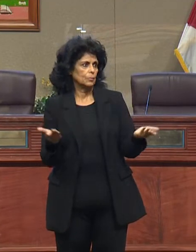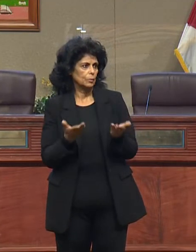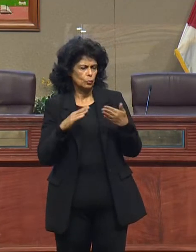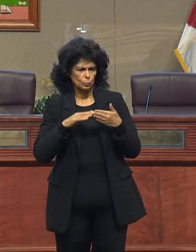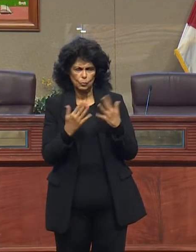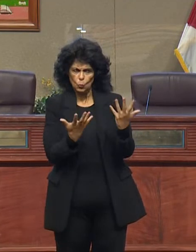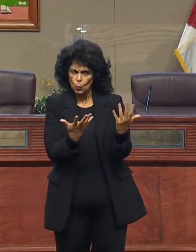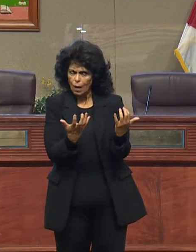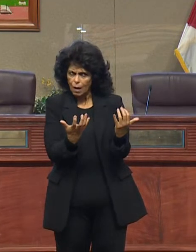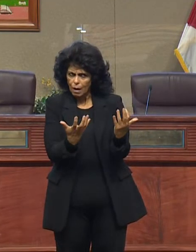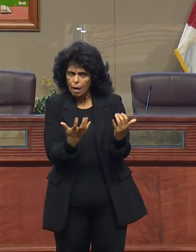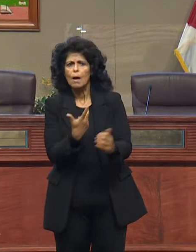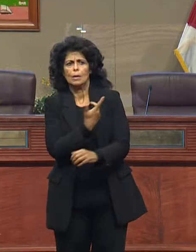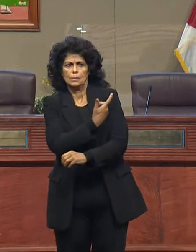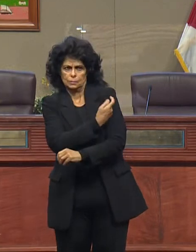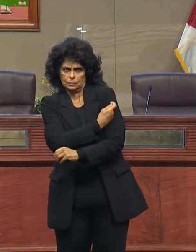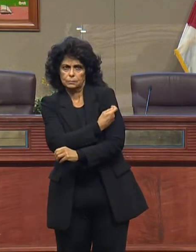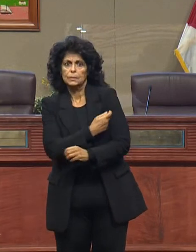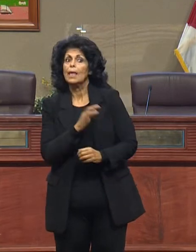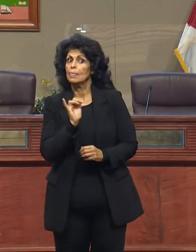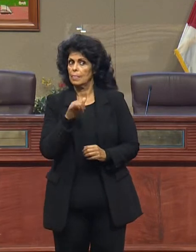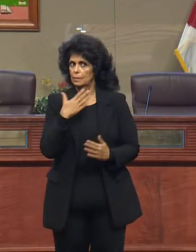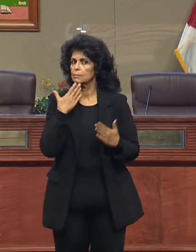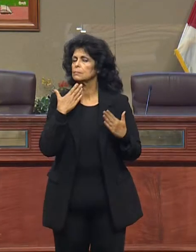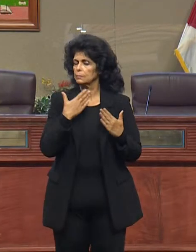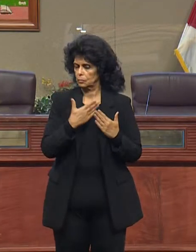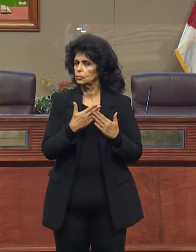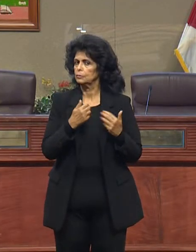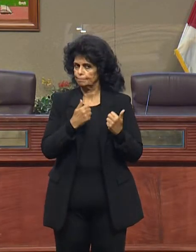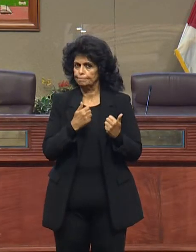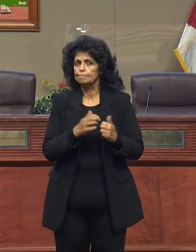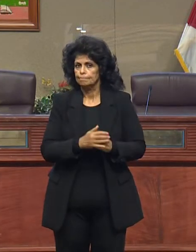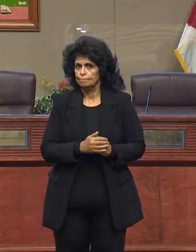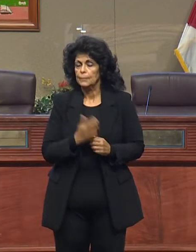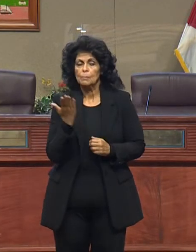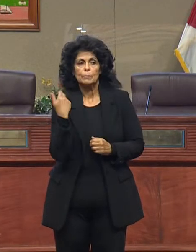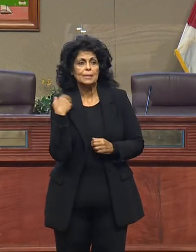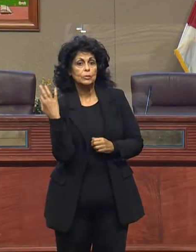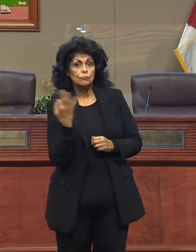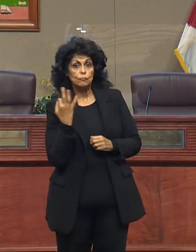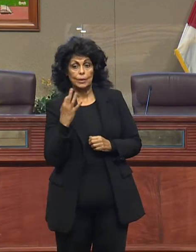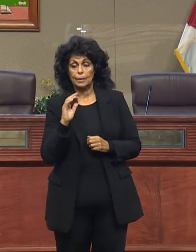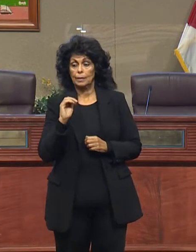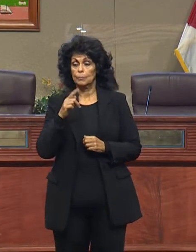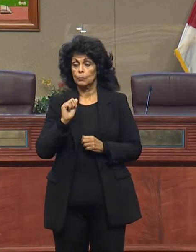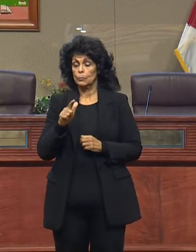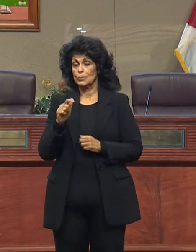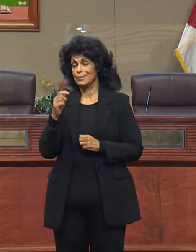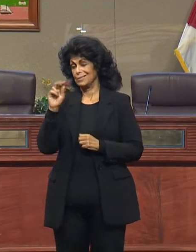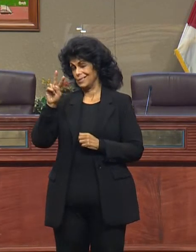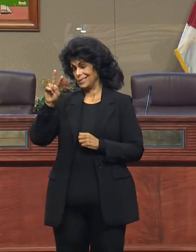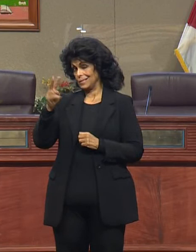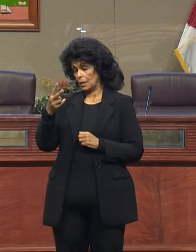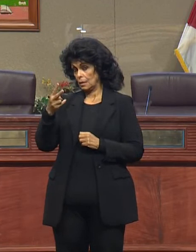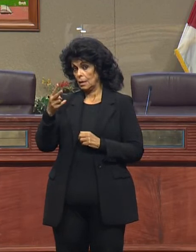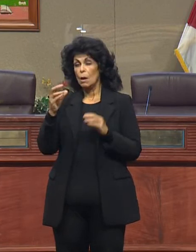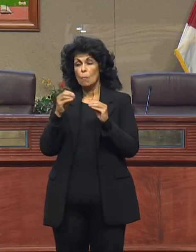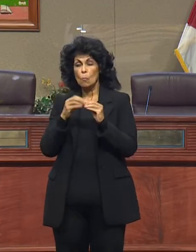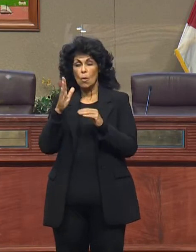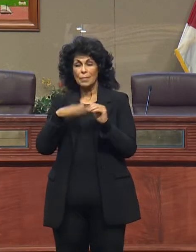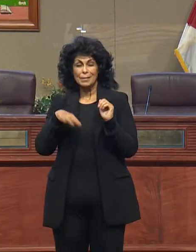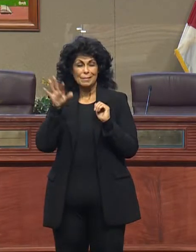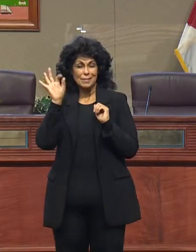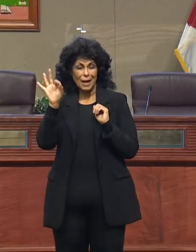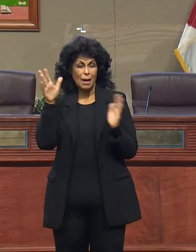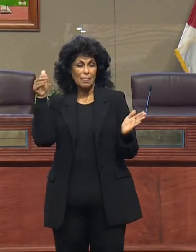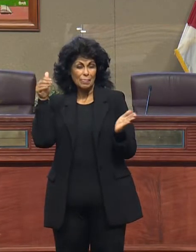believe that that's a positive thing for our community. This past Friday, on April the 2nd, over 9,000 appointments for the